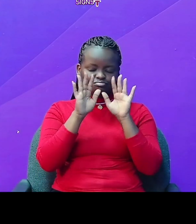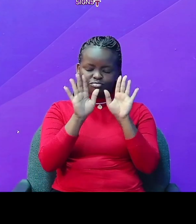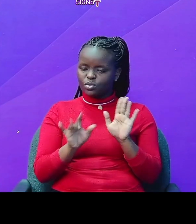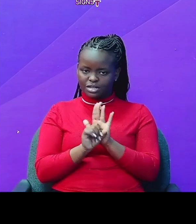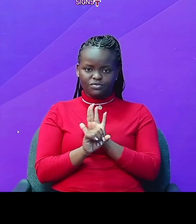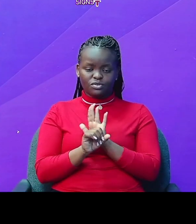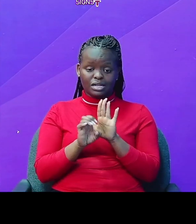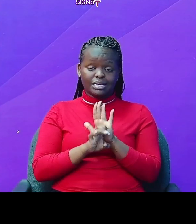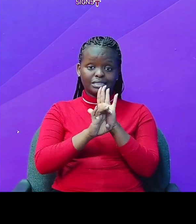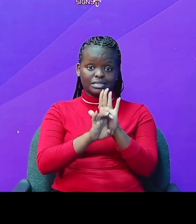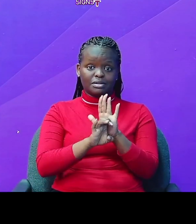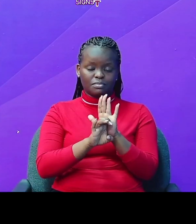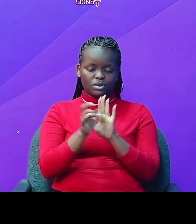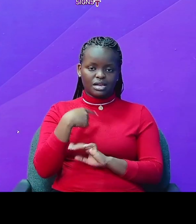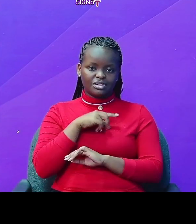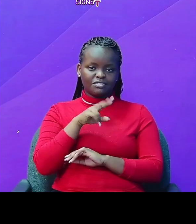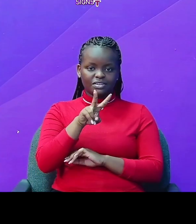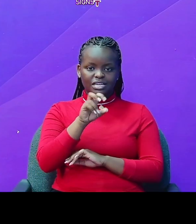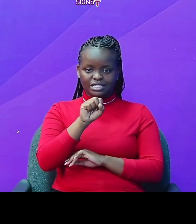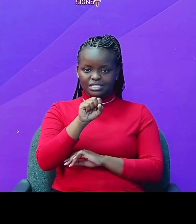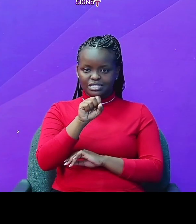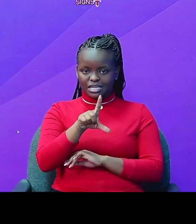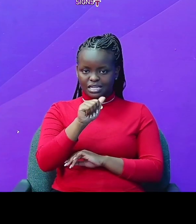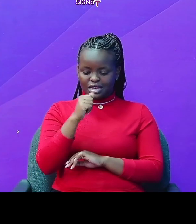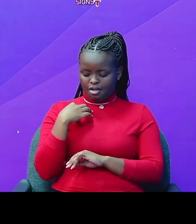example, these VSLAs, which is voluntary